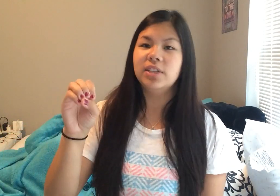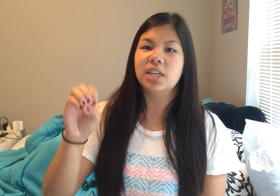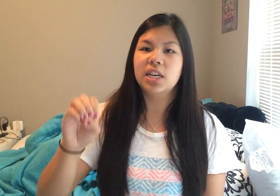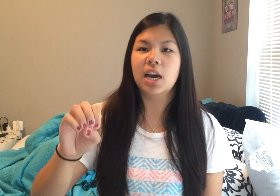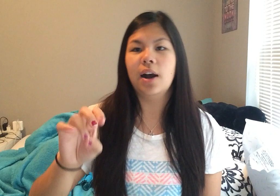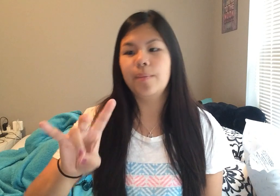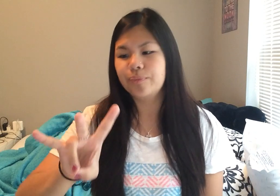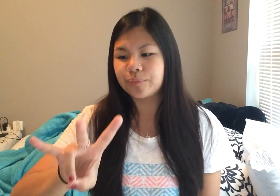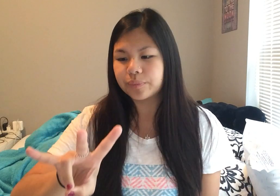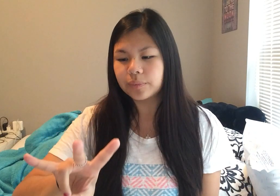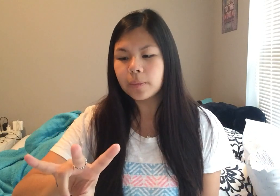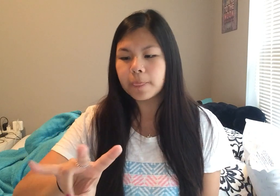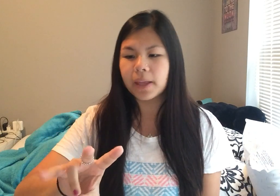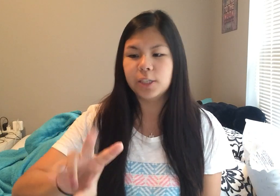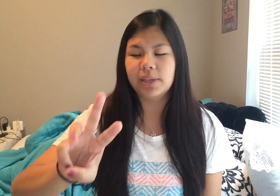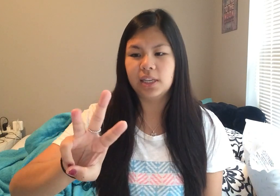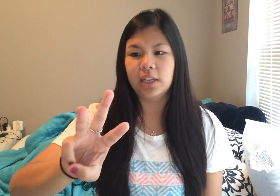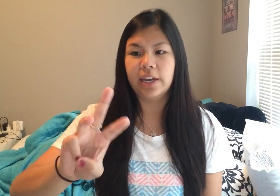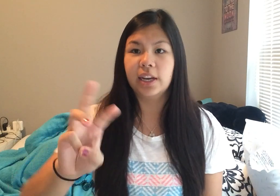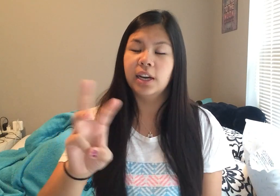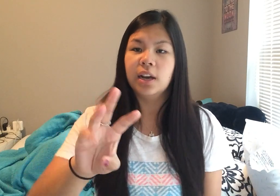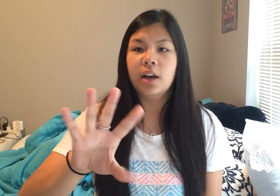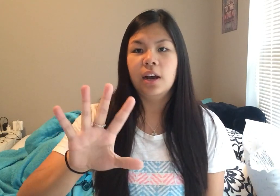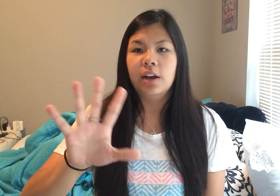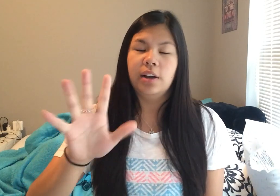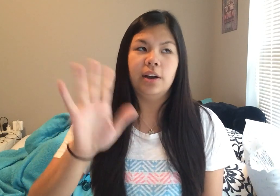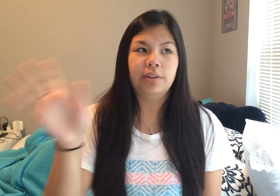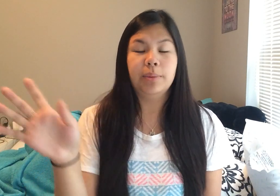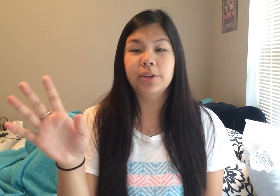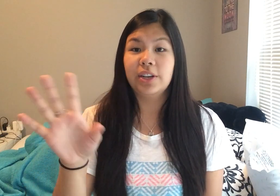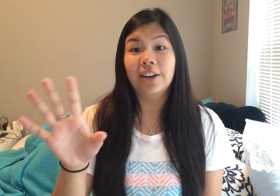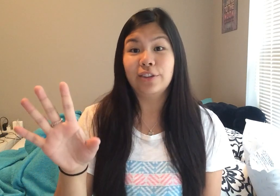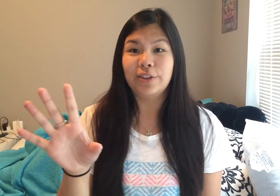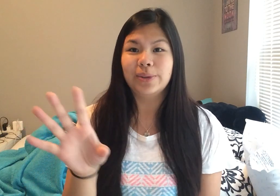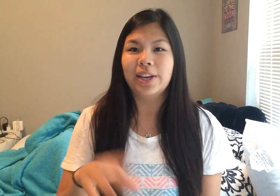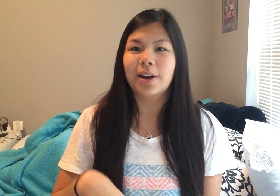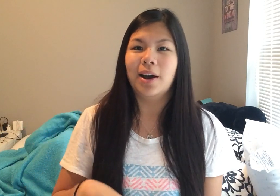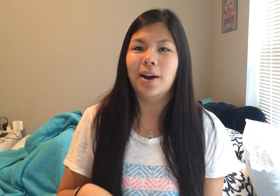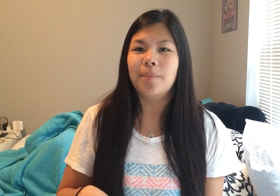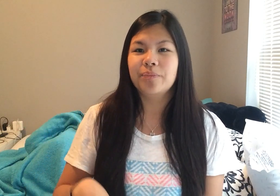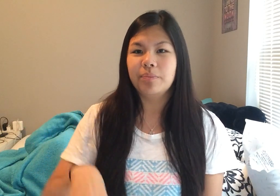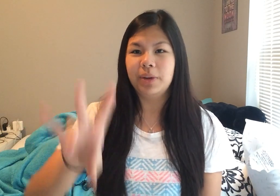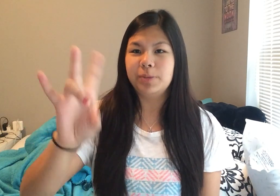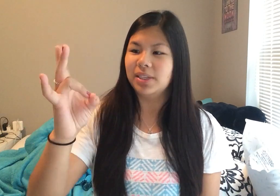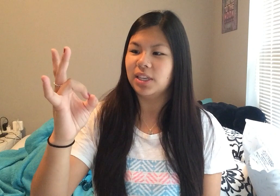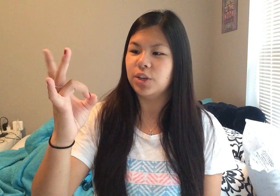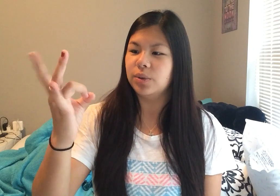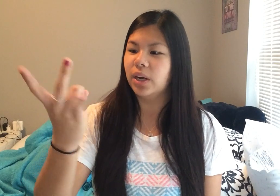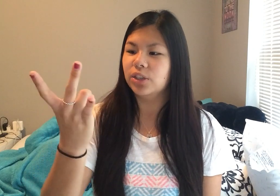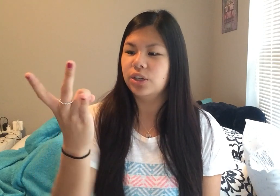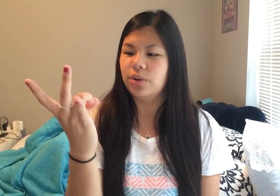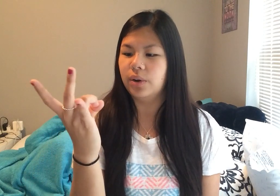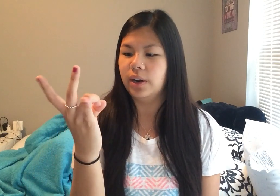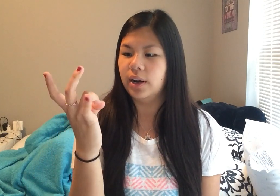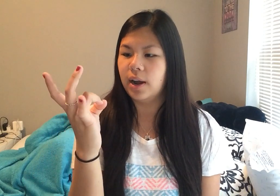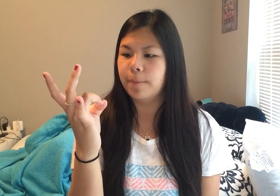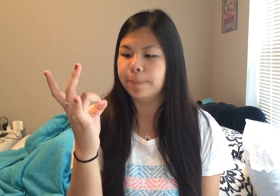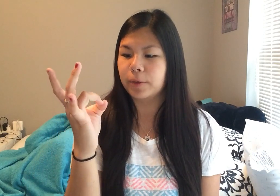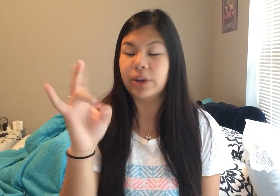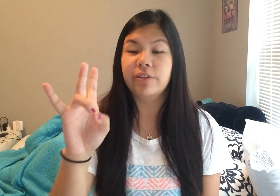70, it's basically like, numbers are kind of confusing, but it's basically you touch your ring finger